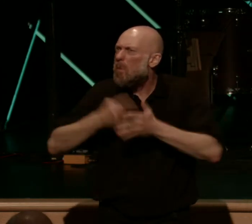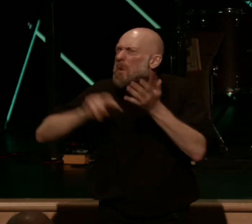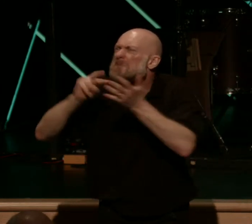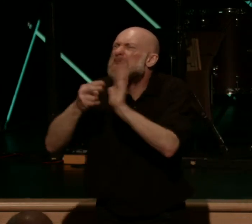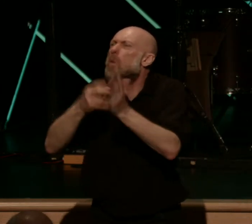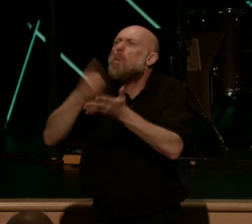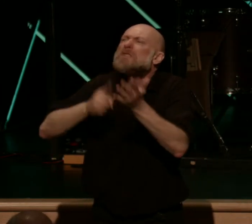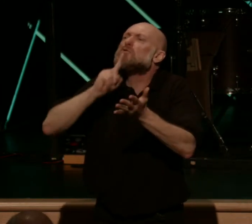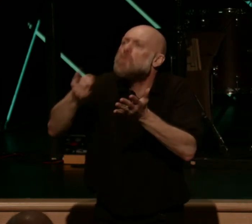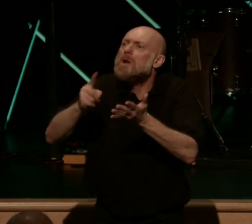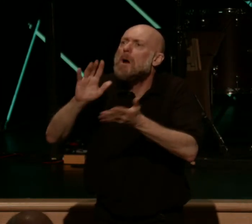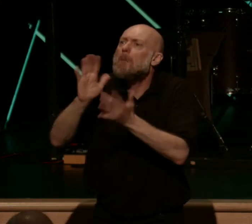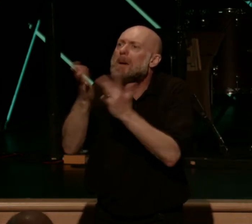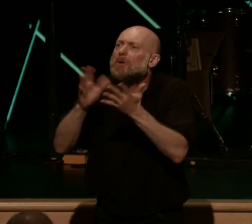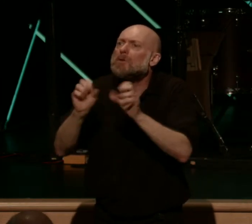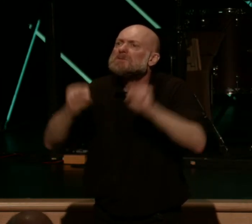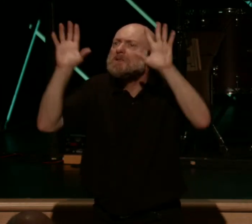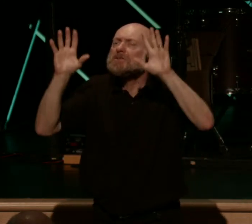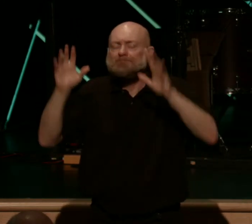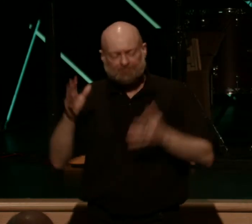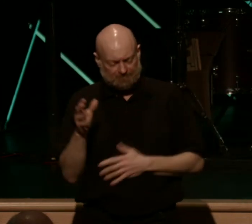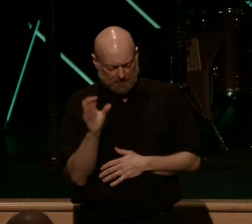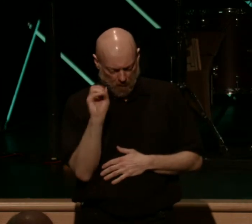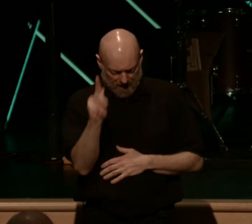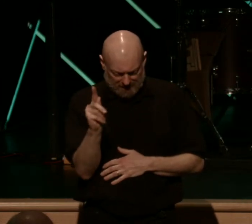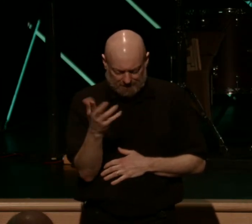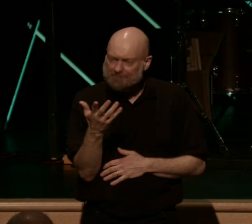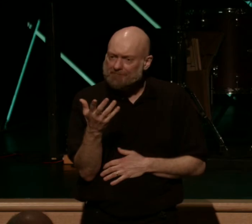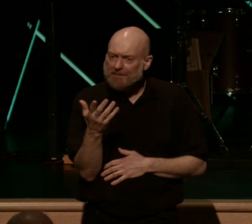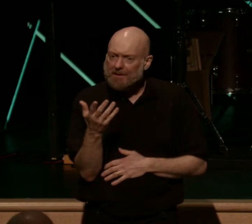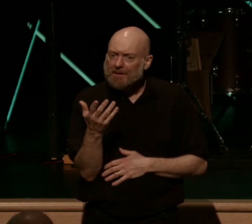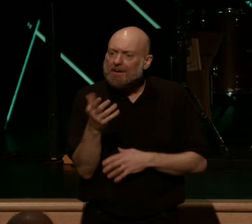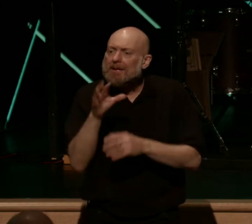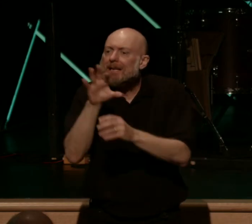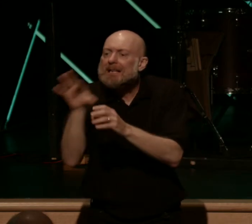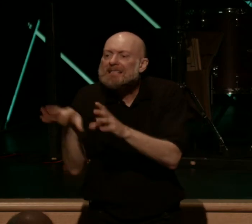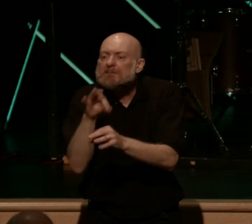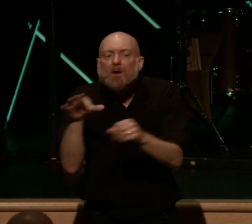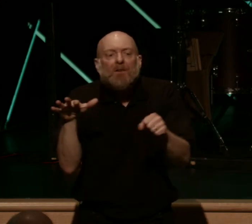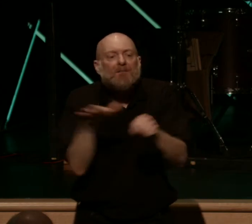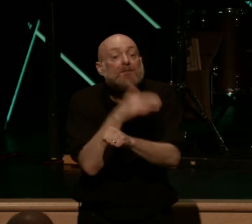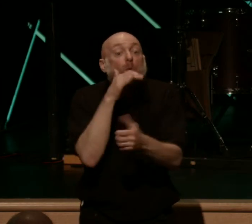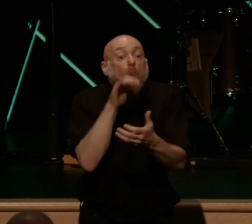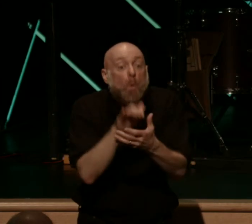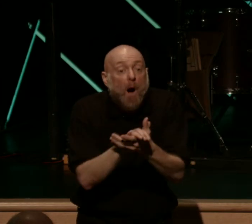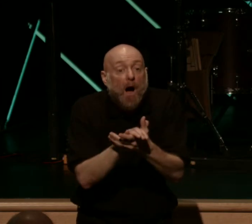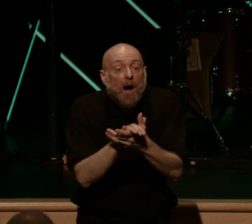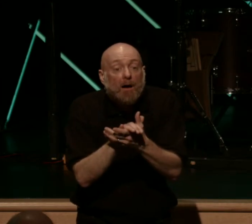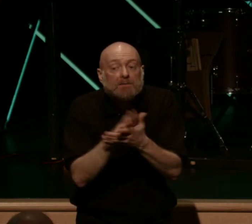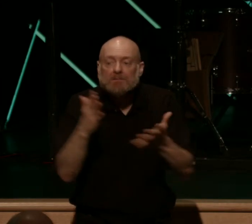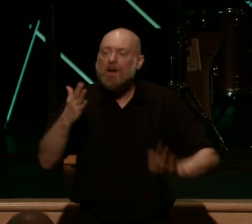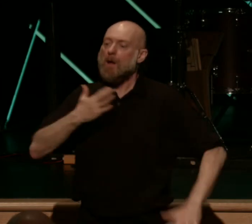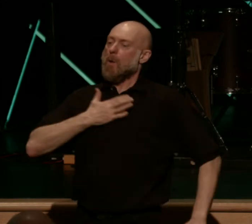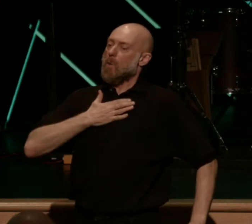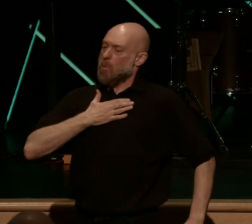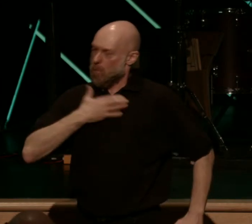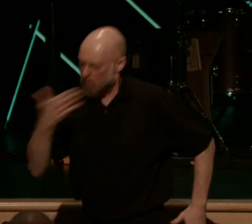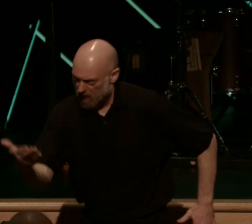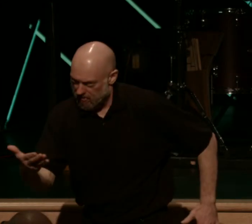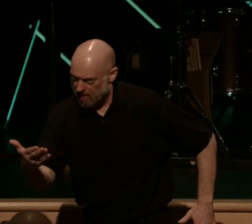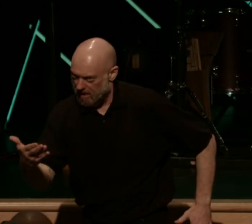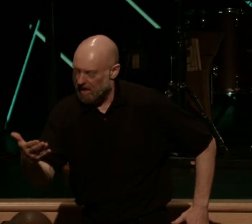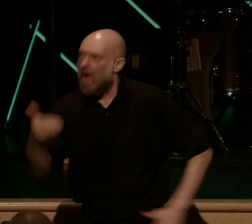is. Biblical submission is this. It's spirit-filled wives voluntarily placing